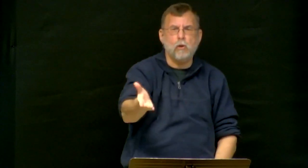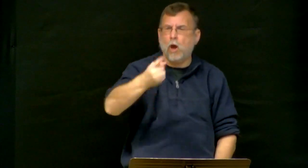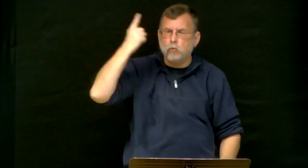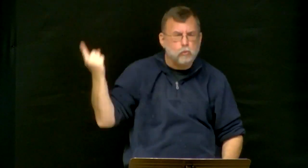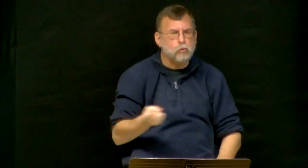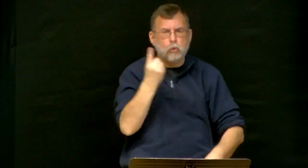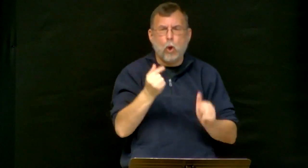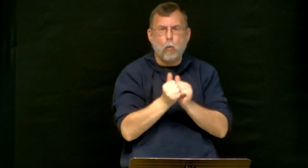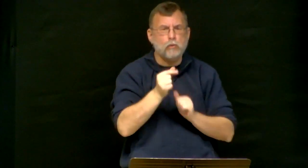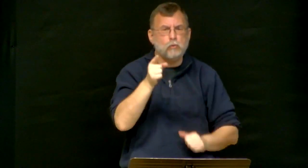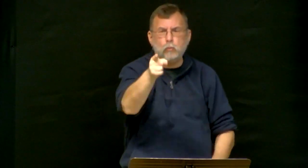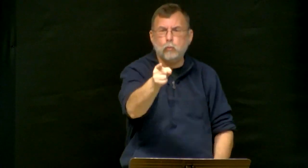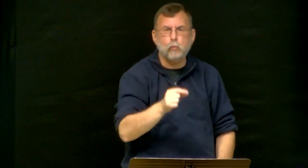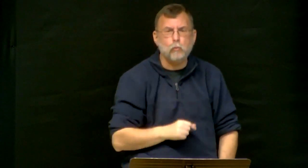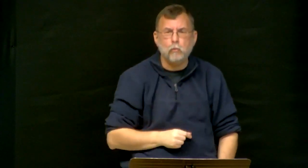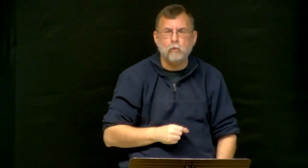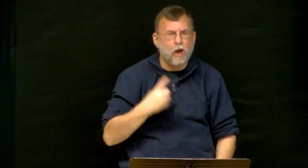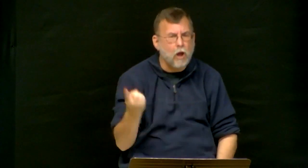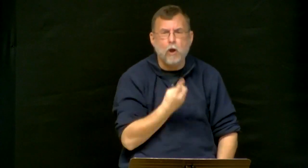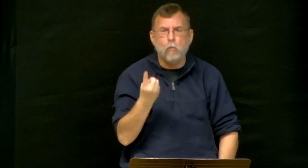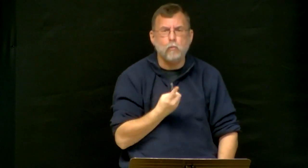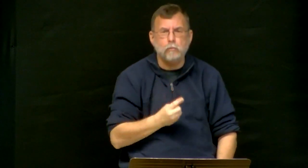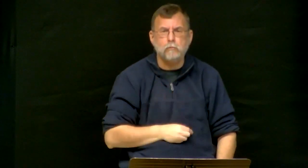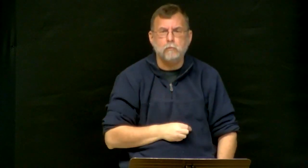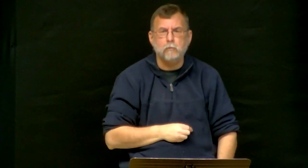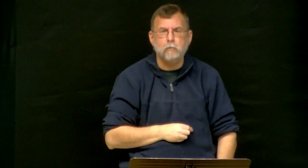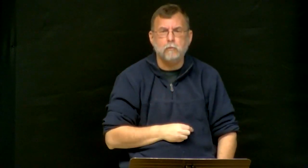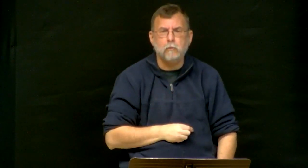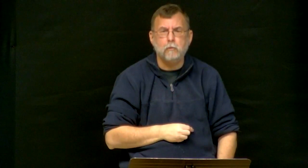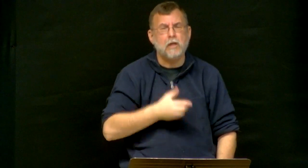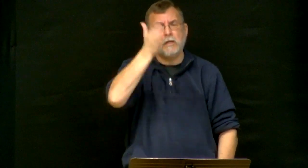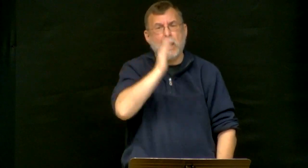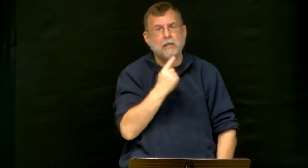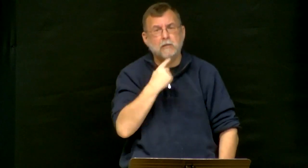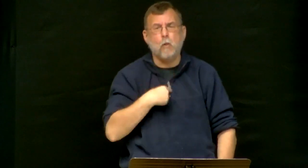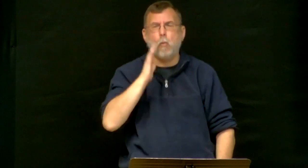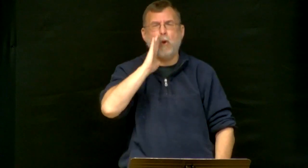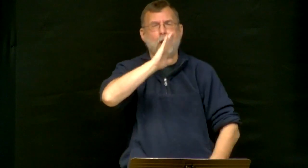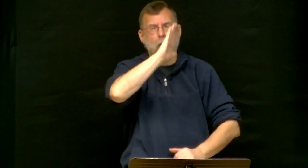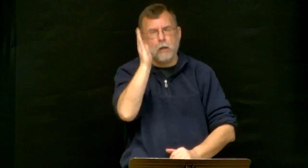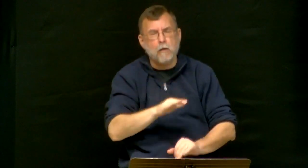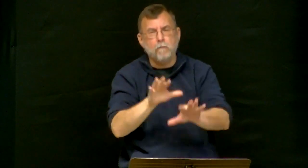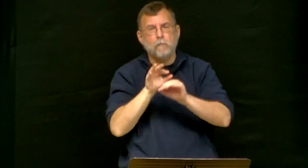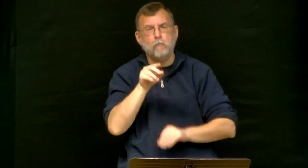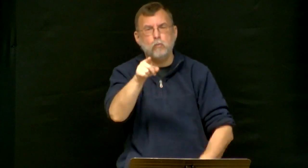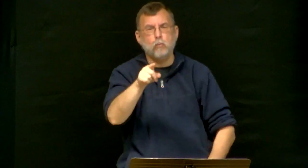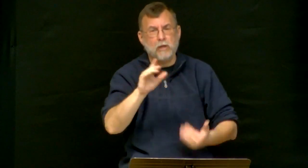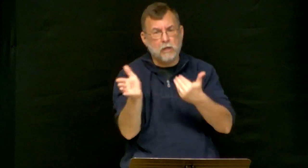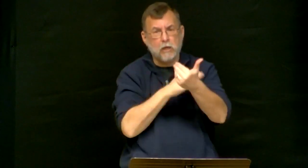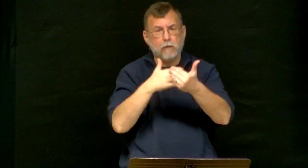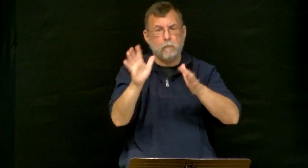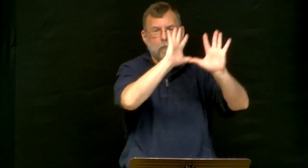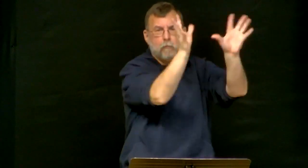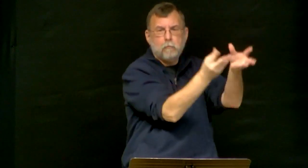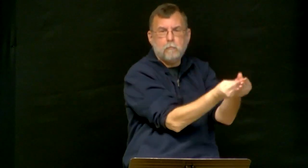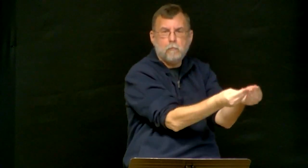is still with us. God is always with you. He's always with us. God says we will never forsake